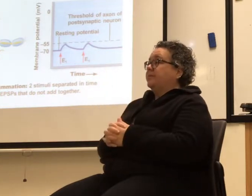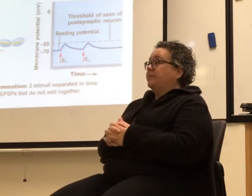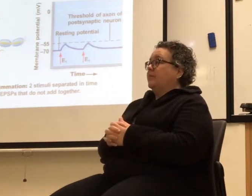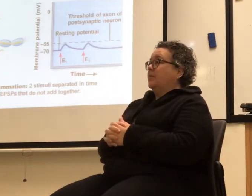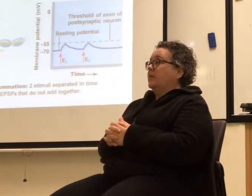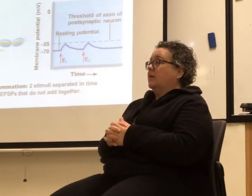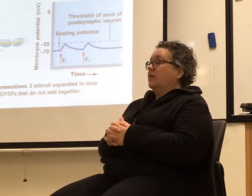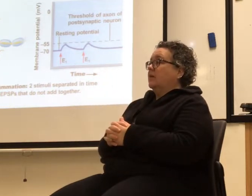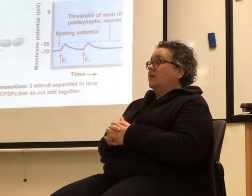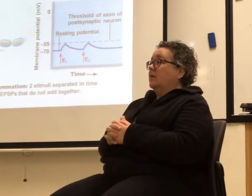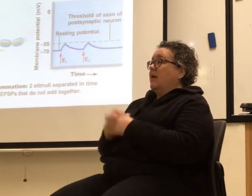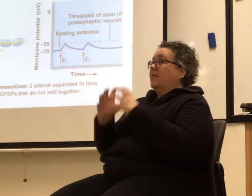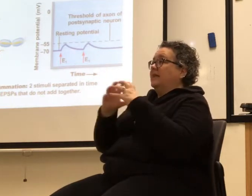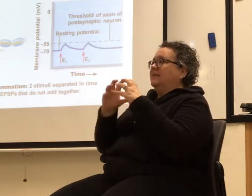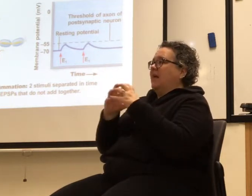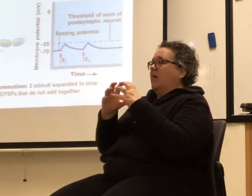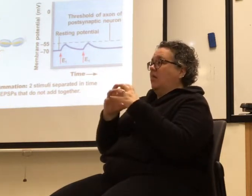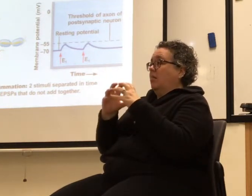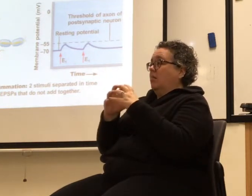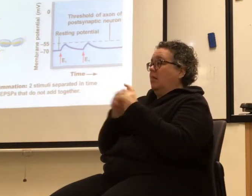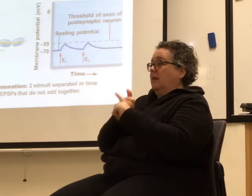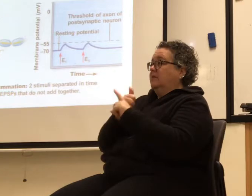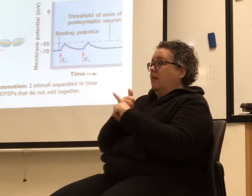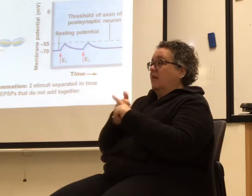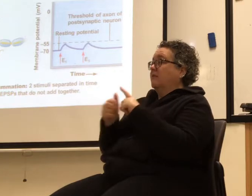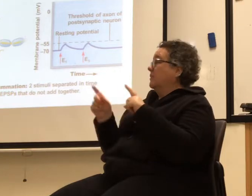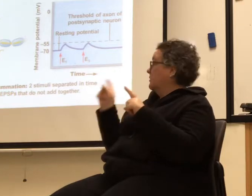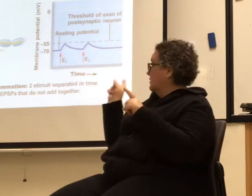Did the cell, not you, did the cell